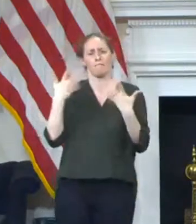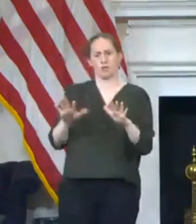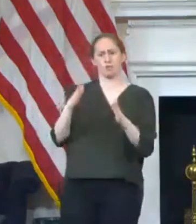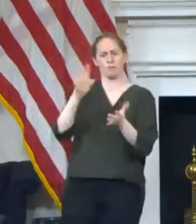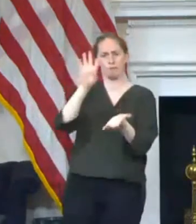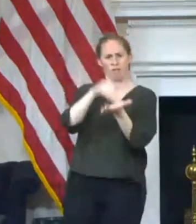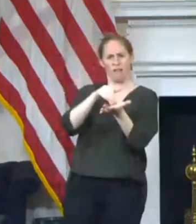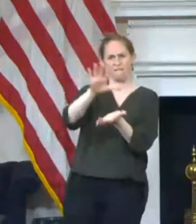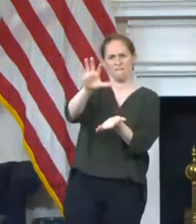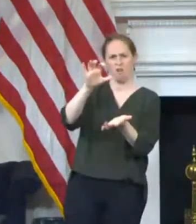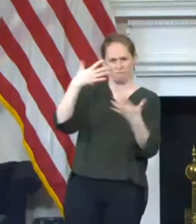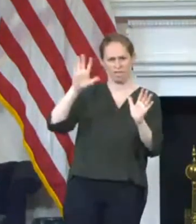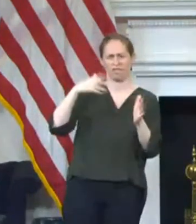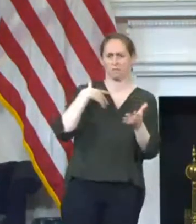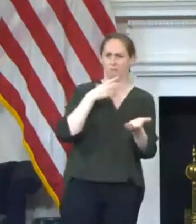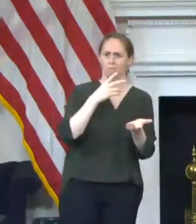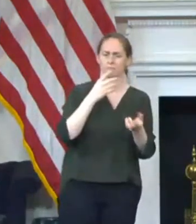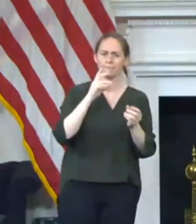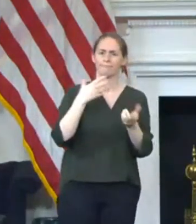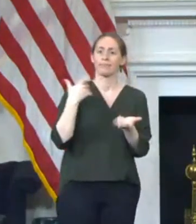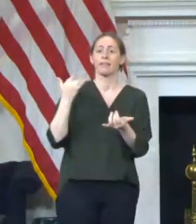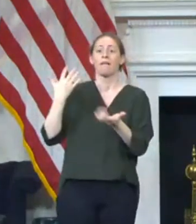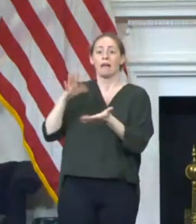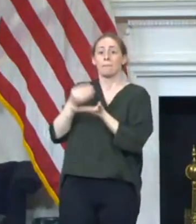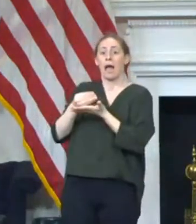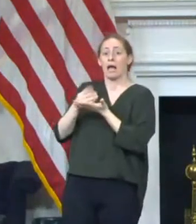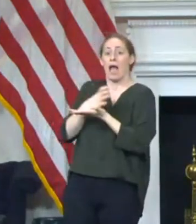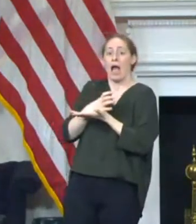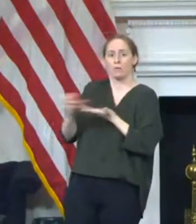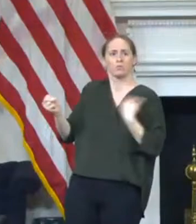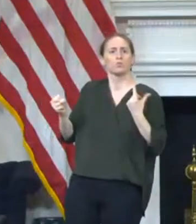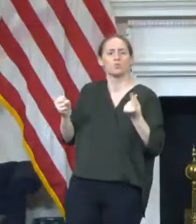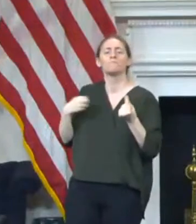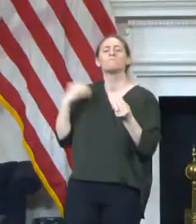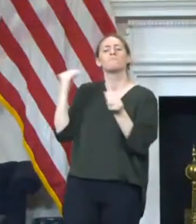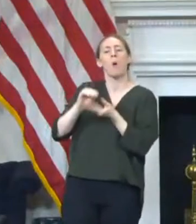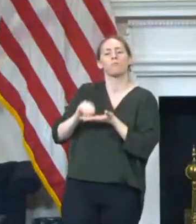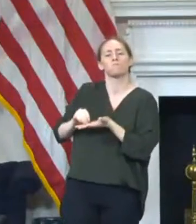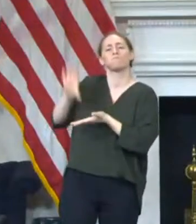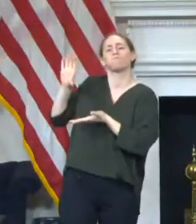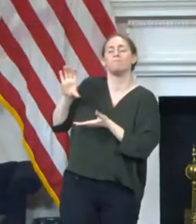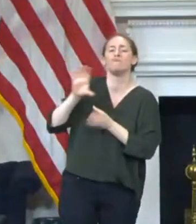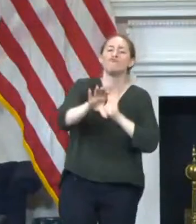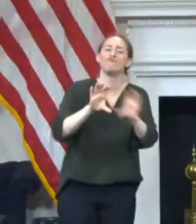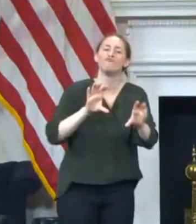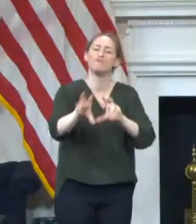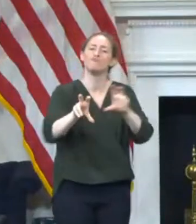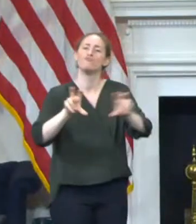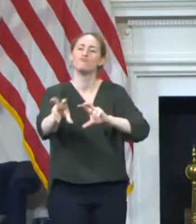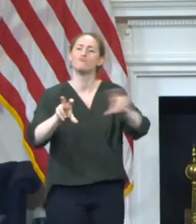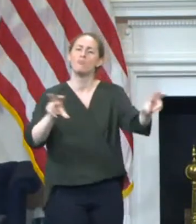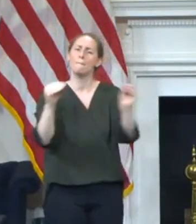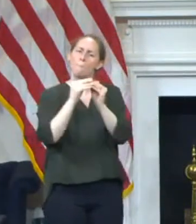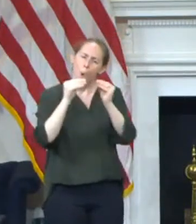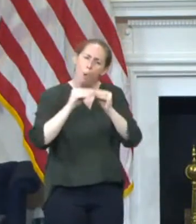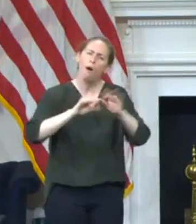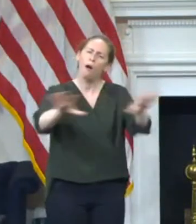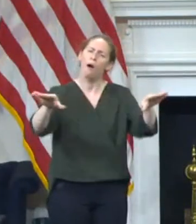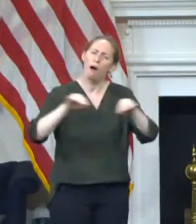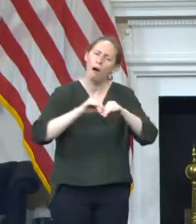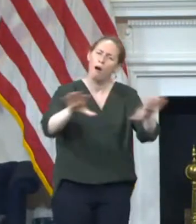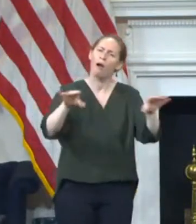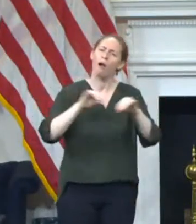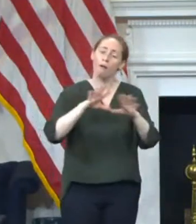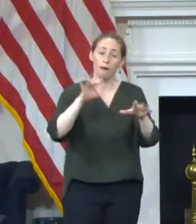rental assistance already. They were out of money, so we can put more money in, and we're going to try to get those dollars out the door as fast as we get